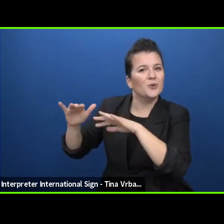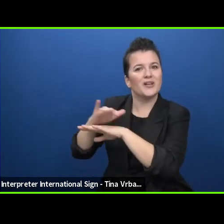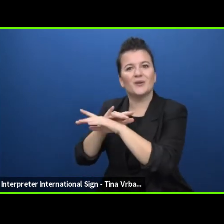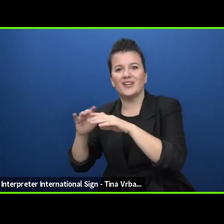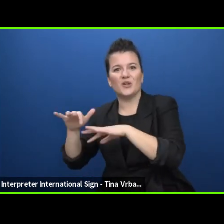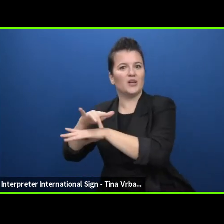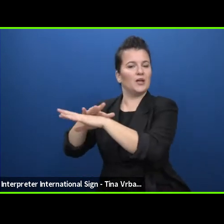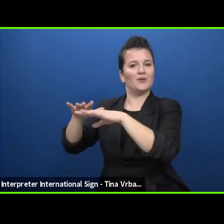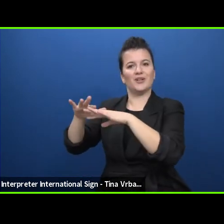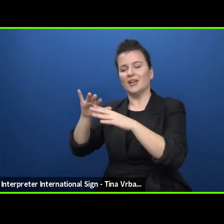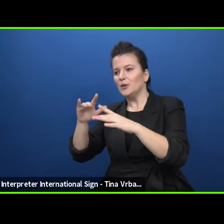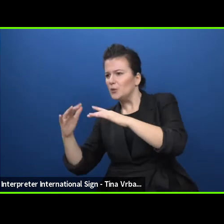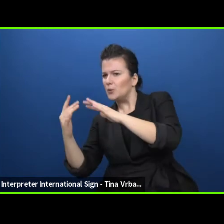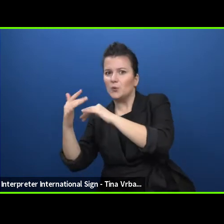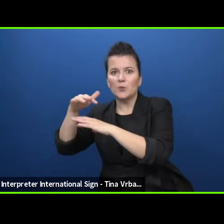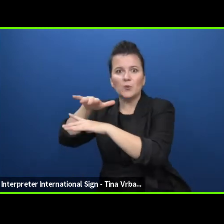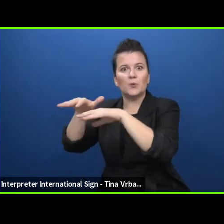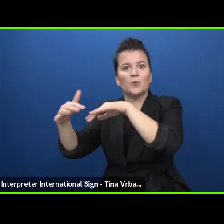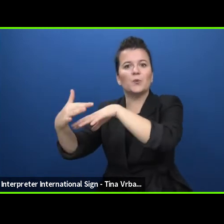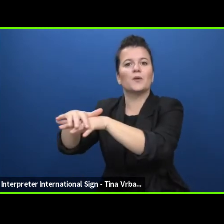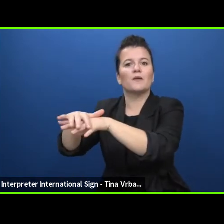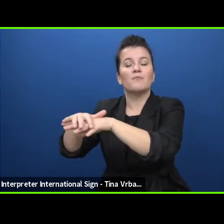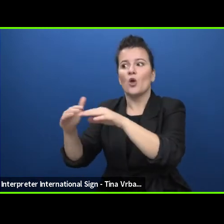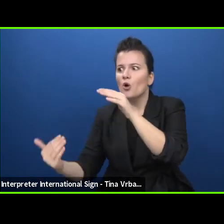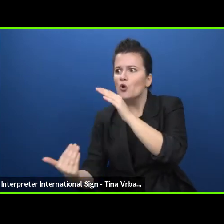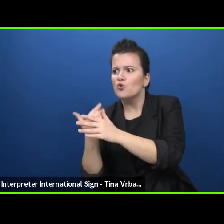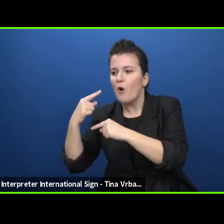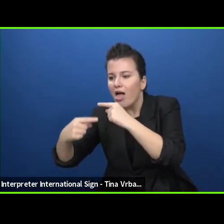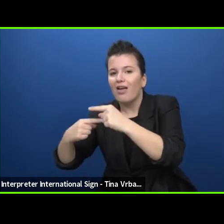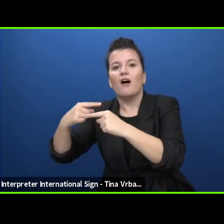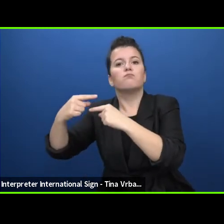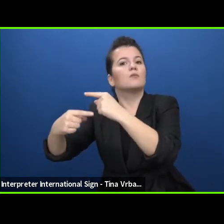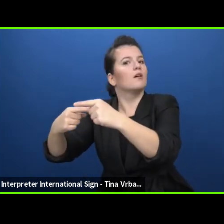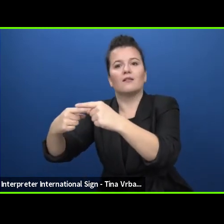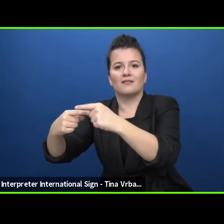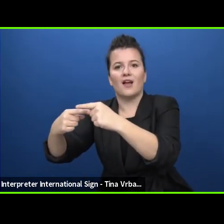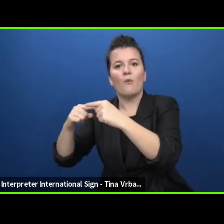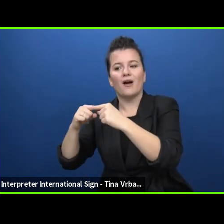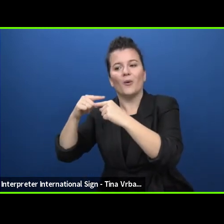A reconfiguration. Not the beginning, but the continuation.